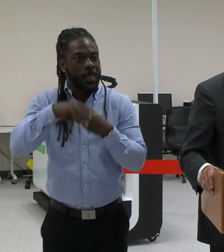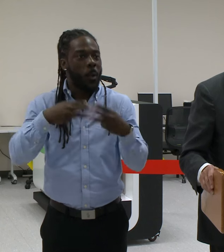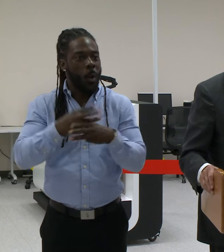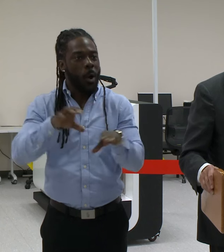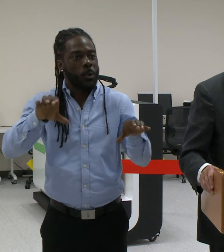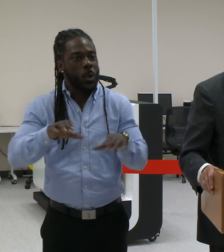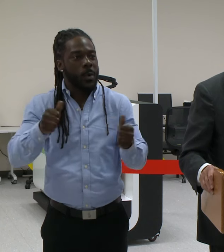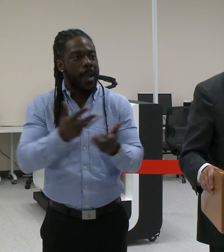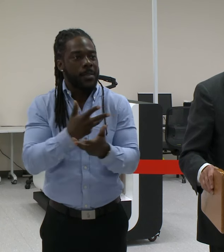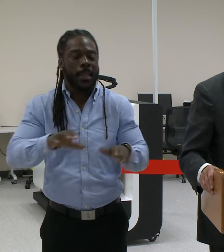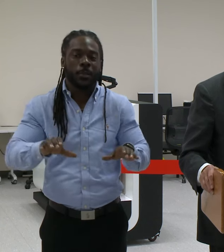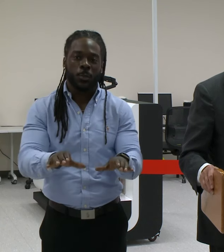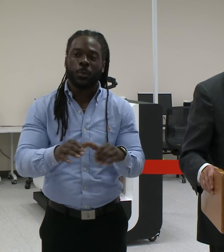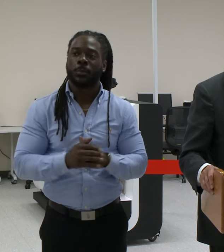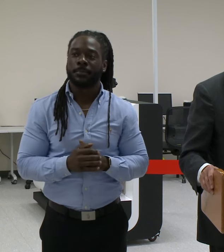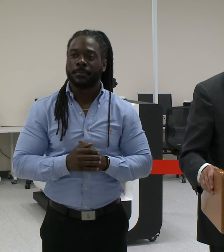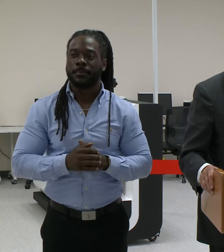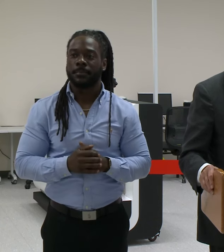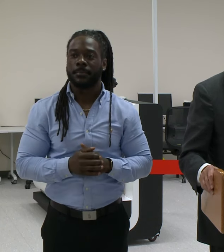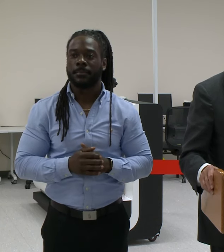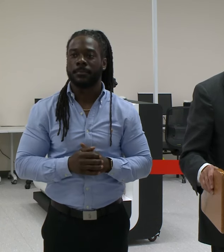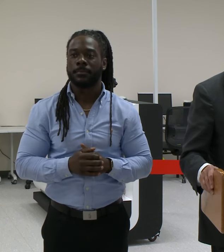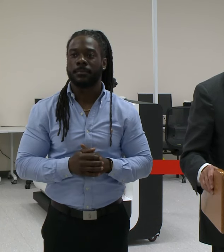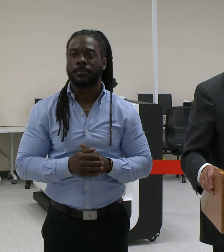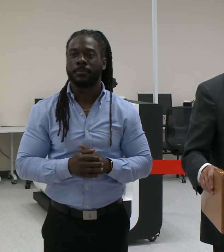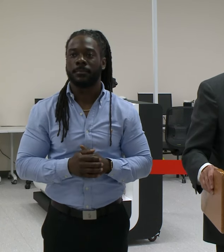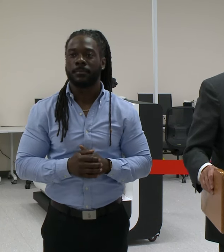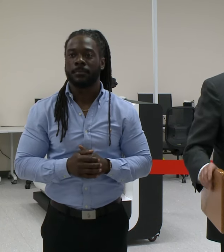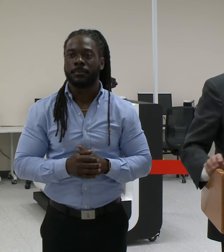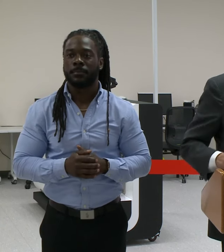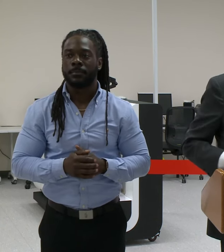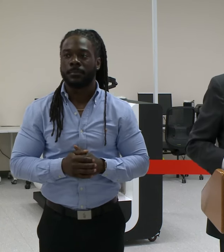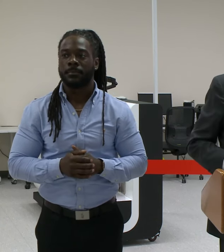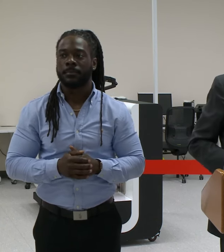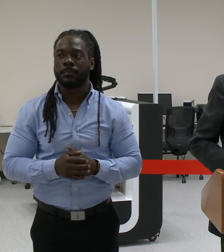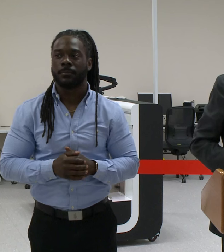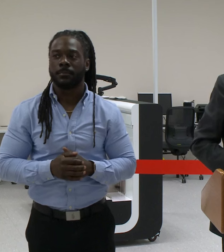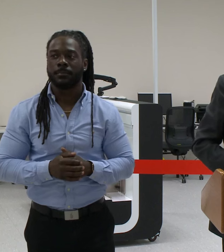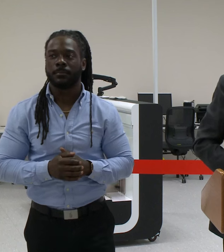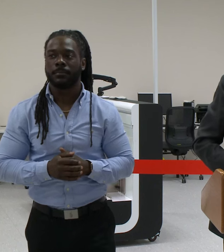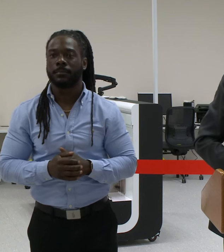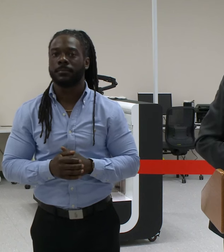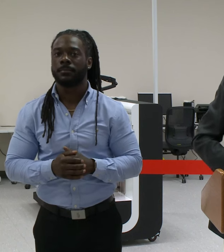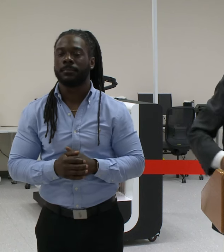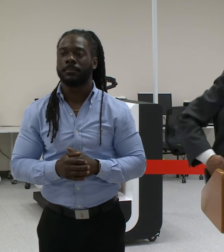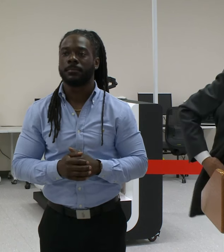do with an extraordinary capacity.